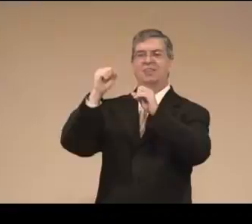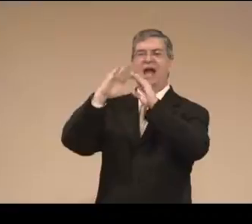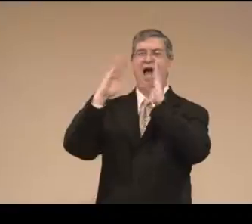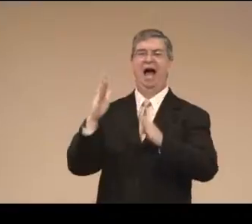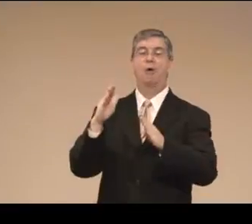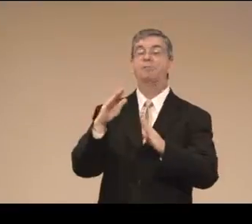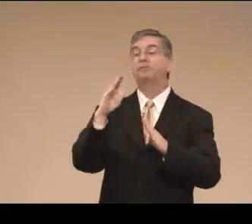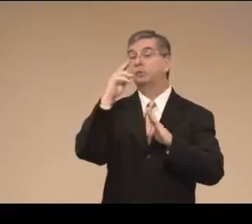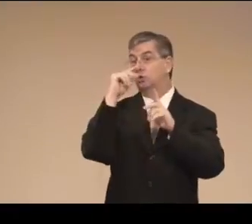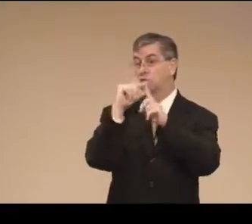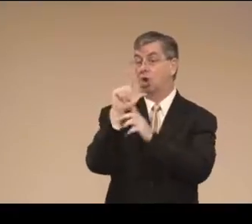in my father's house.